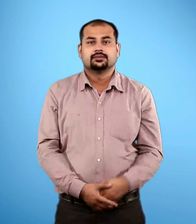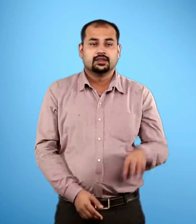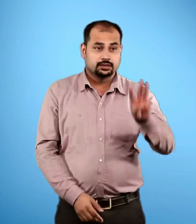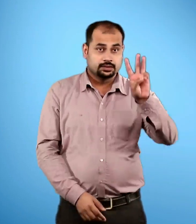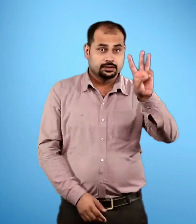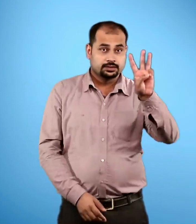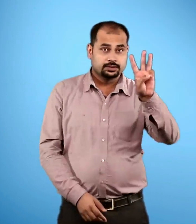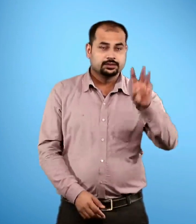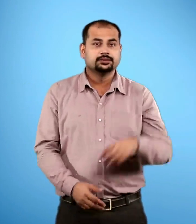3.